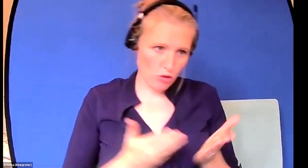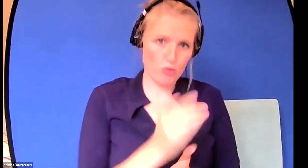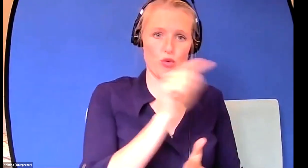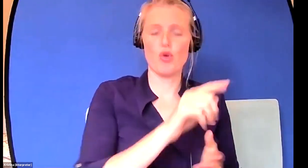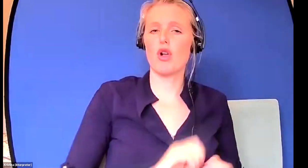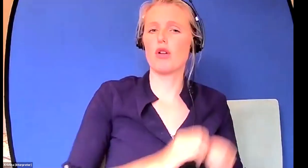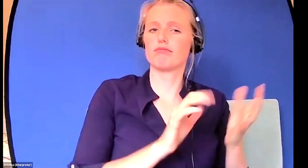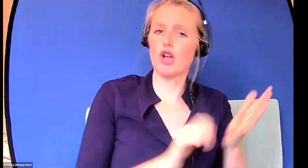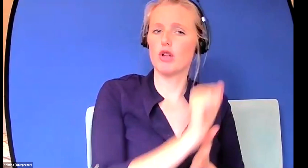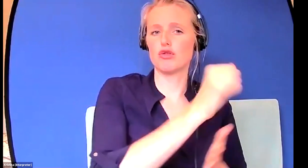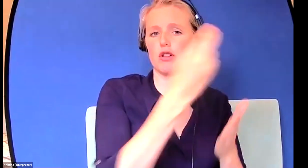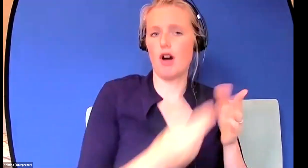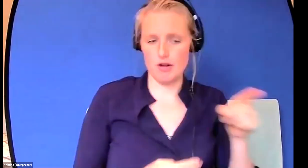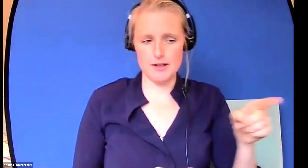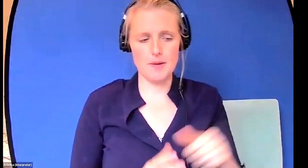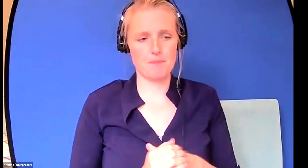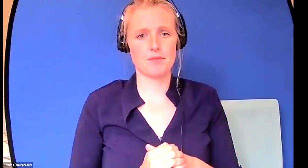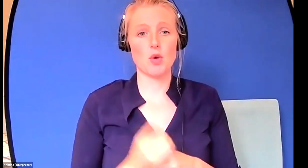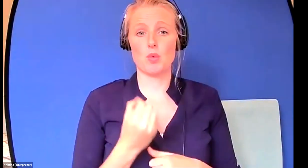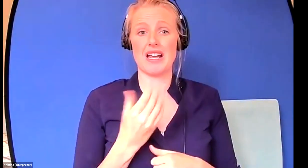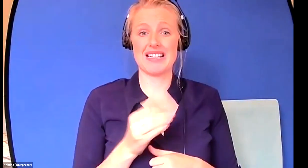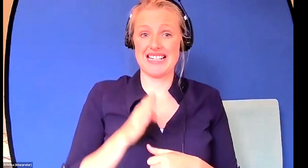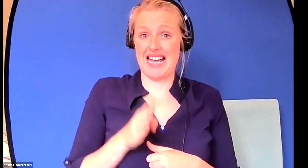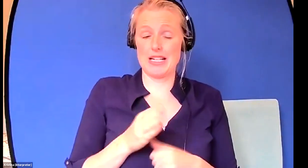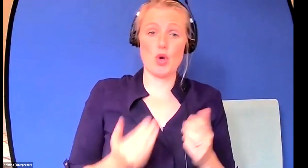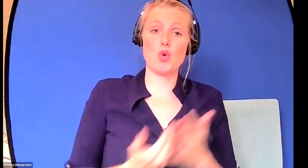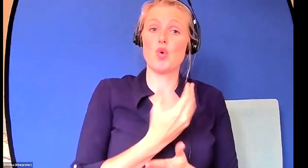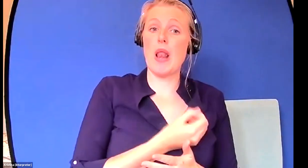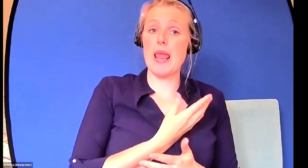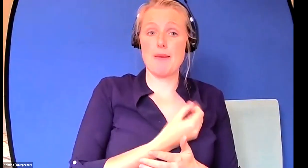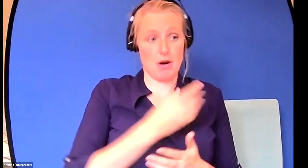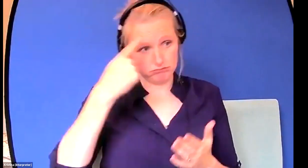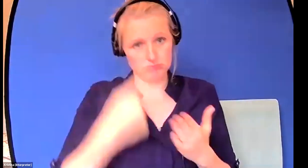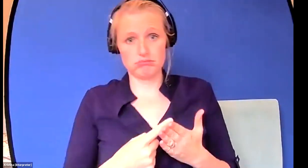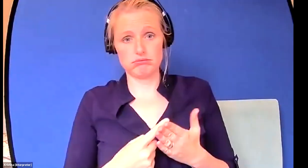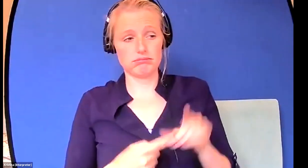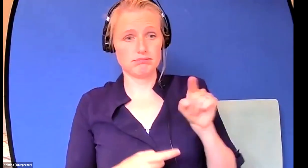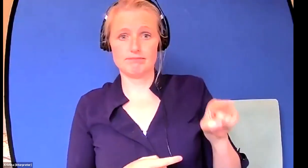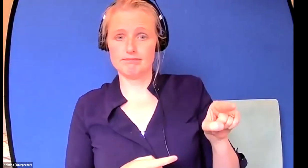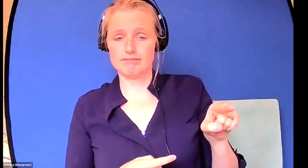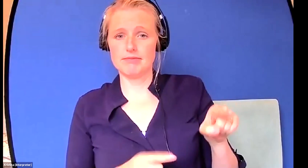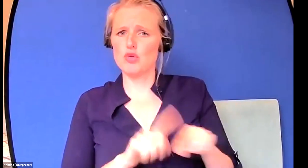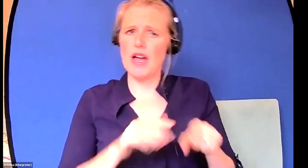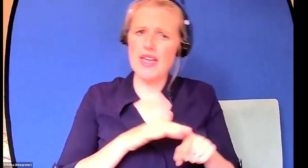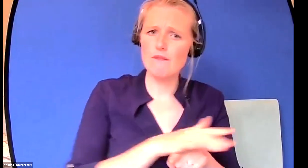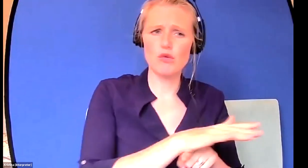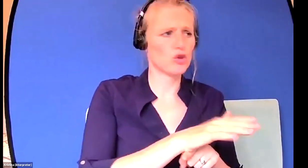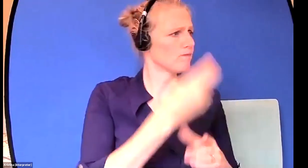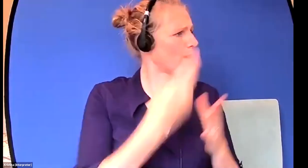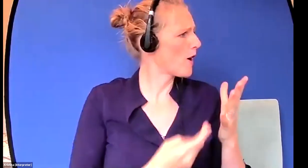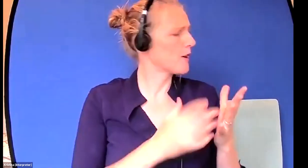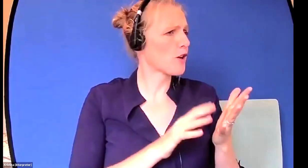conceived by in the 1990s by New Labour, this imaginary had quite an influence, I think, on how art and